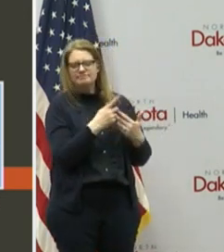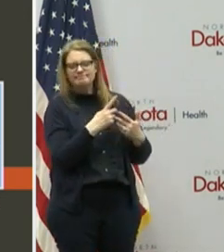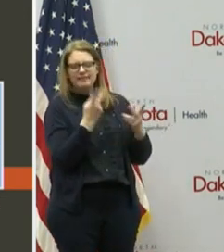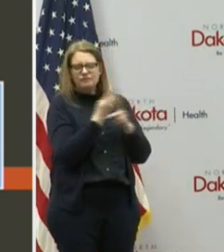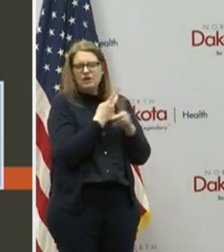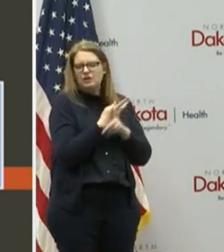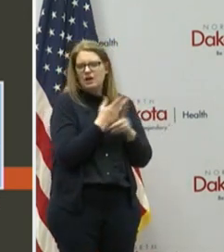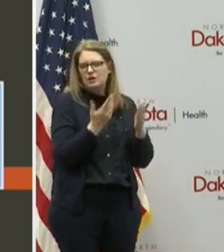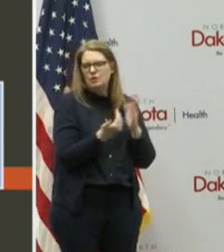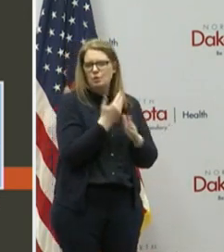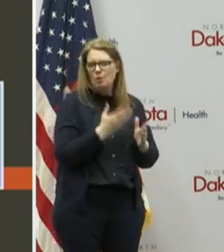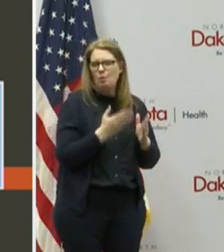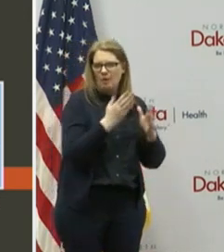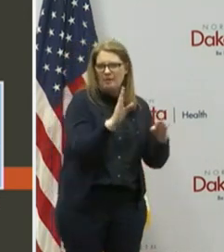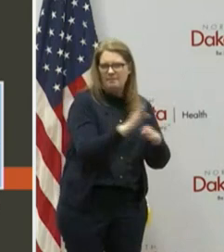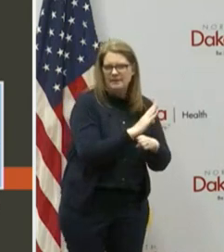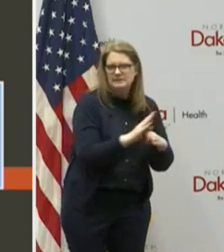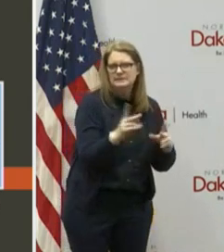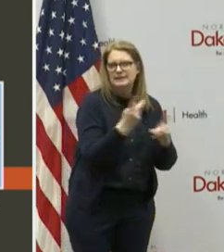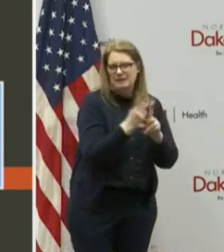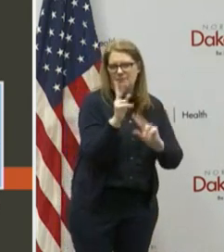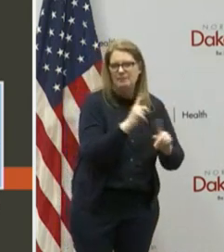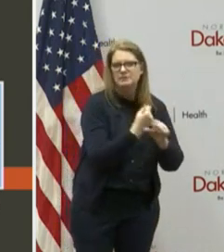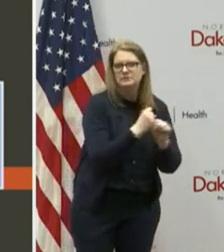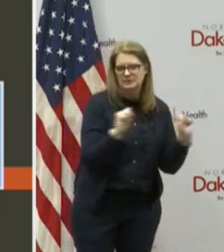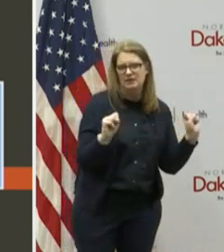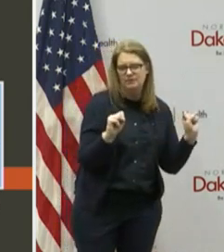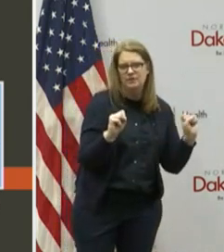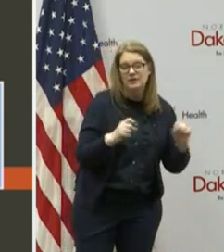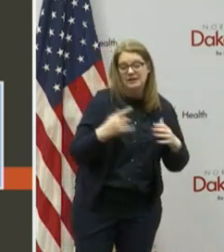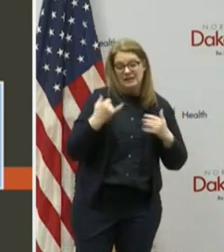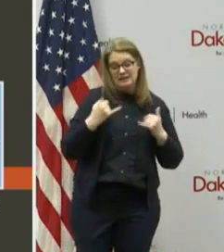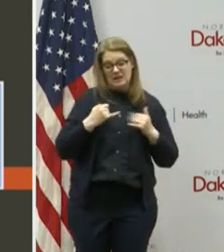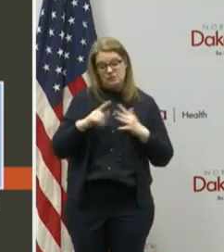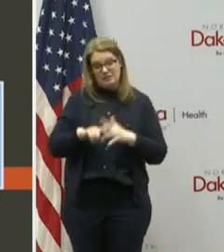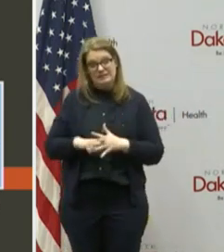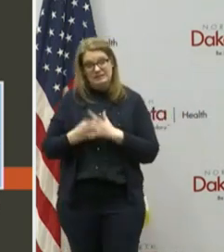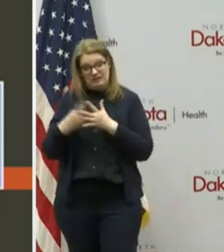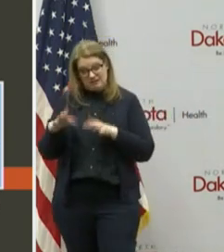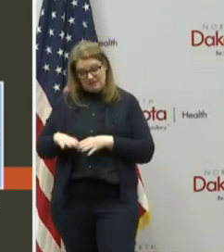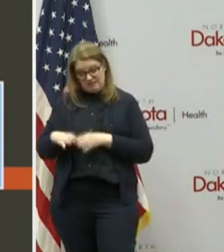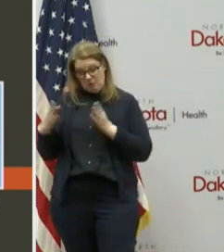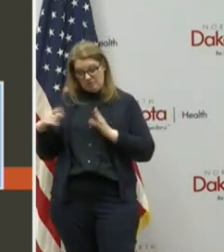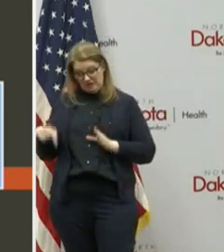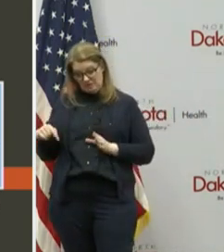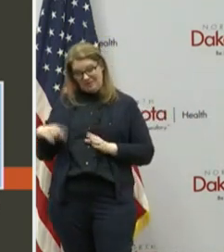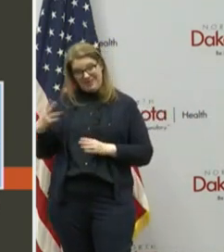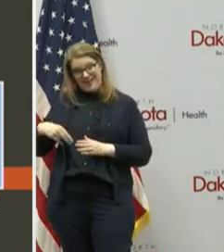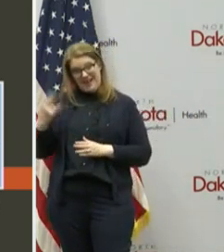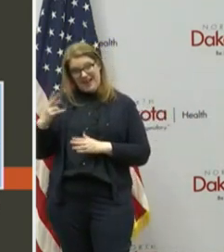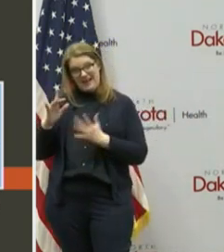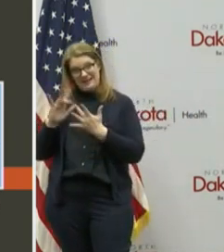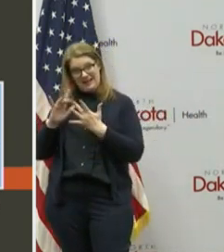and their team members. And as we move towards the reopening for the high contact businesses today, again,